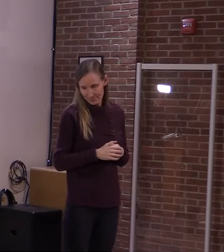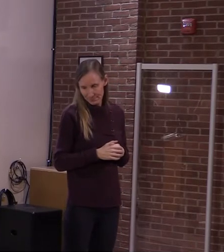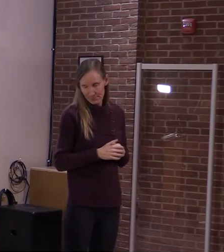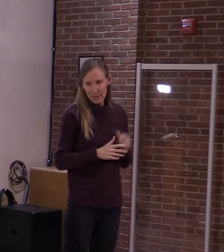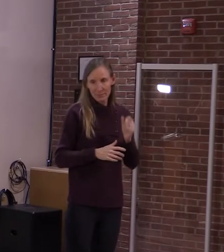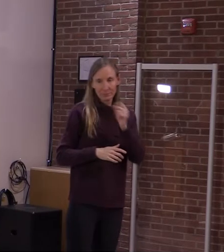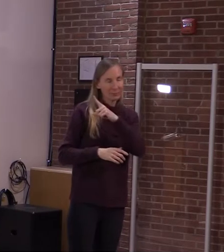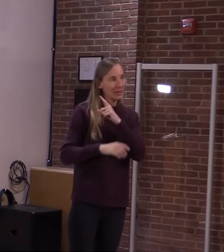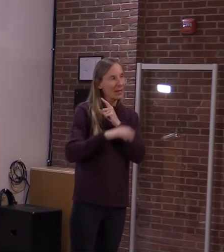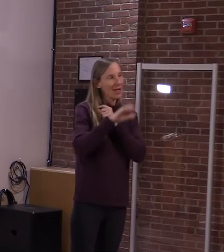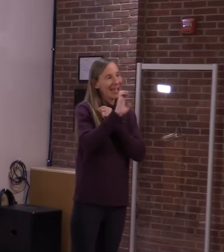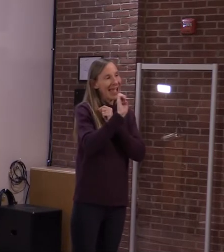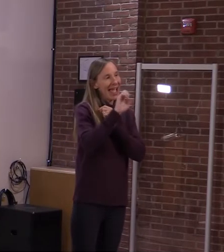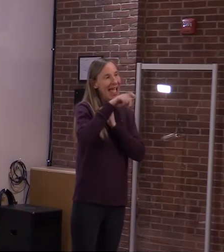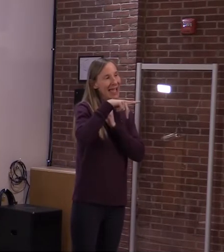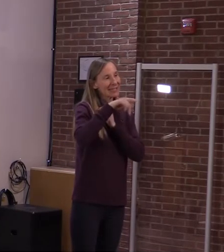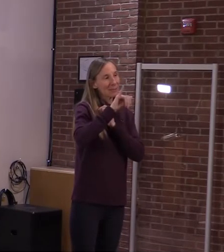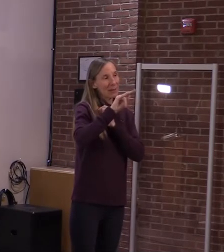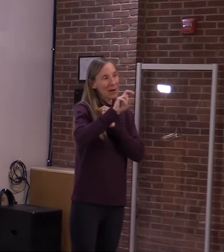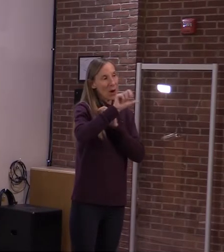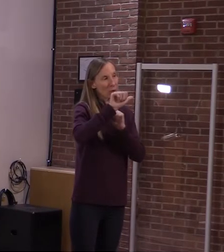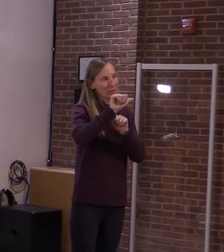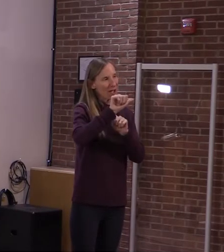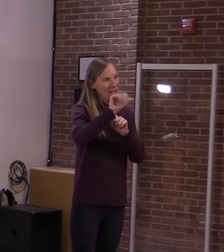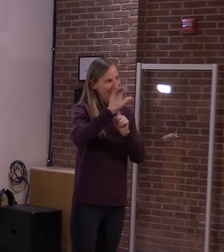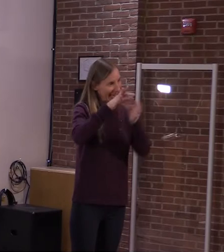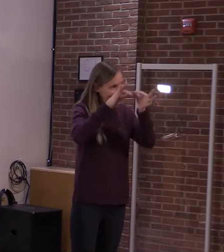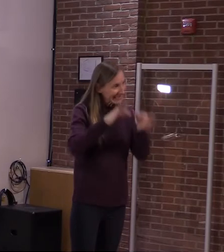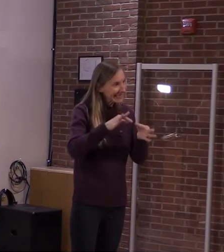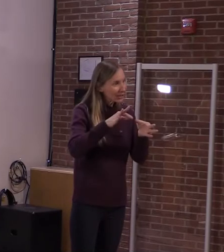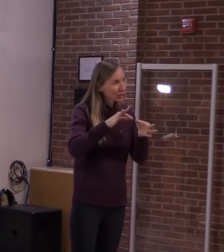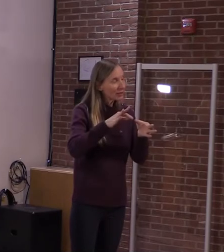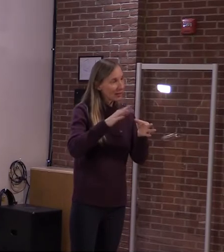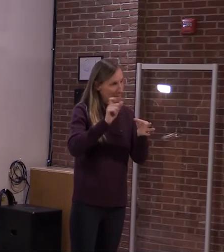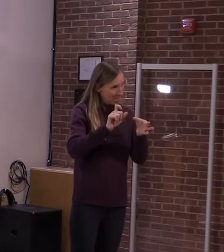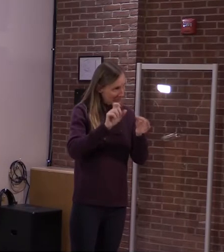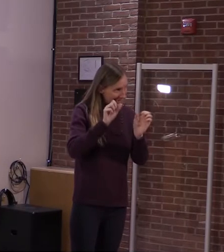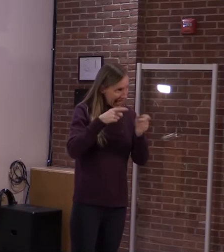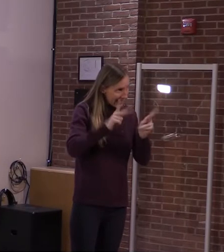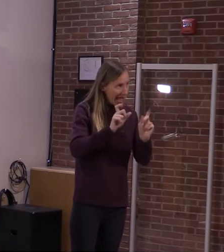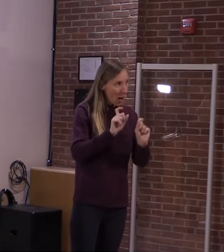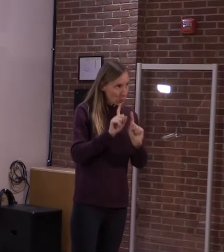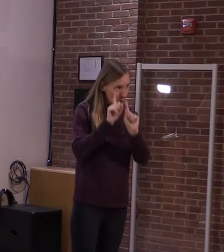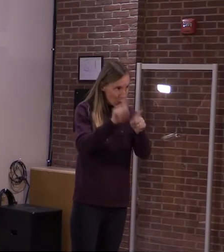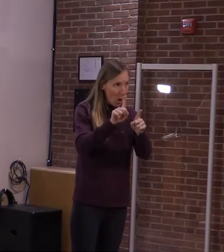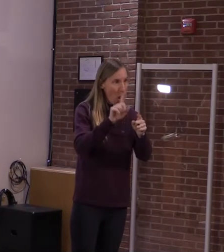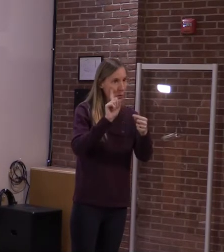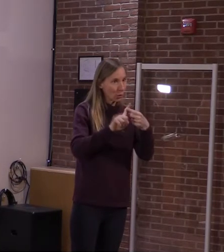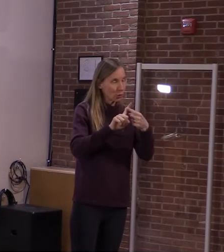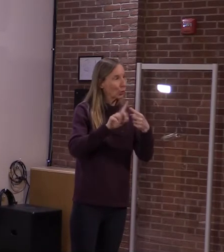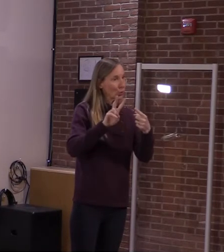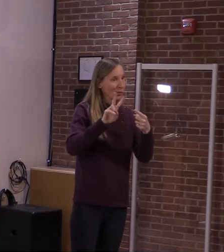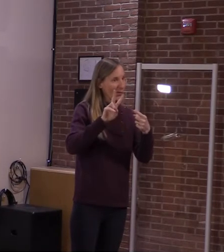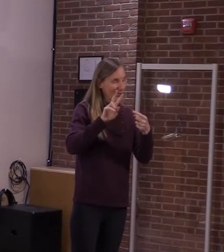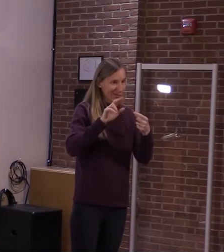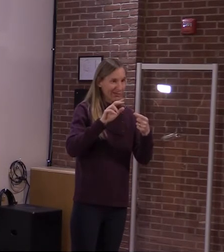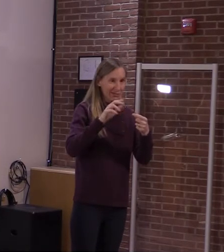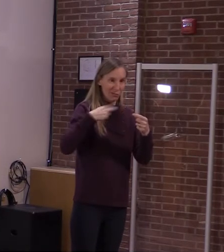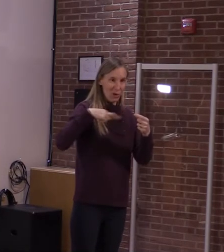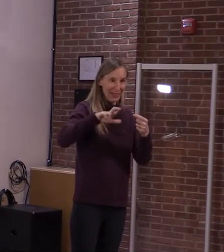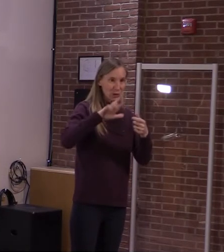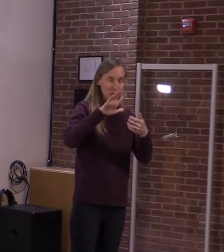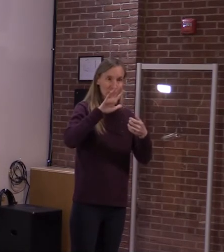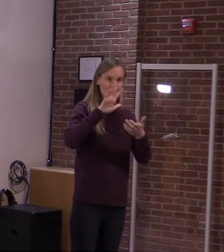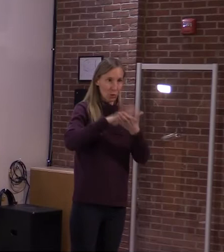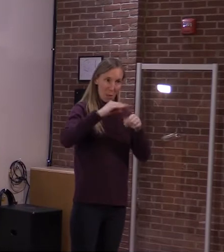So the Espinoza was not conclusive in that regard? It's sort of beyond my expertise, Guy. I